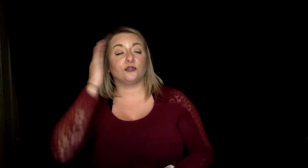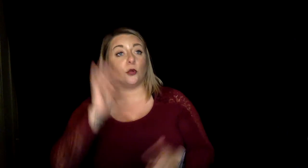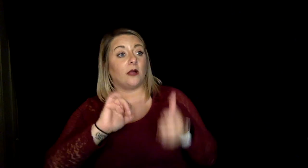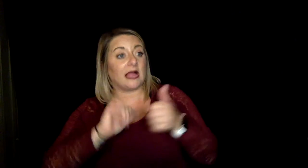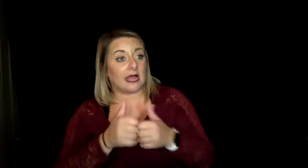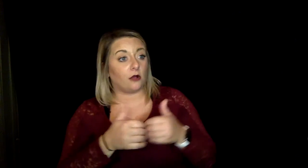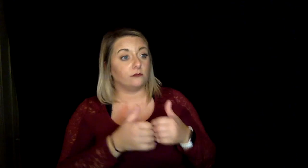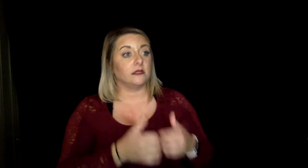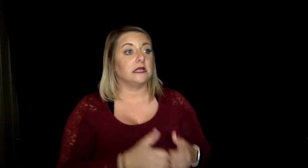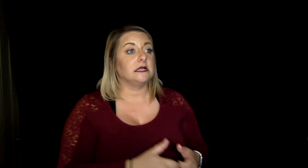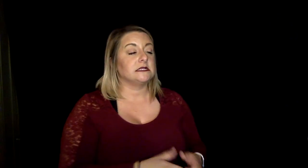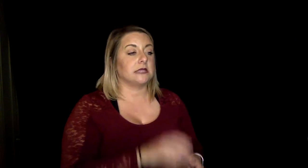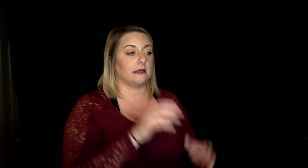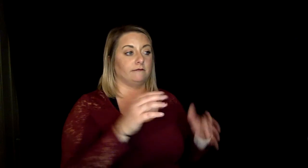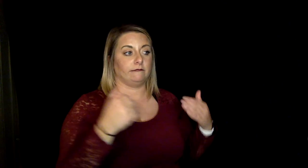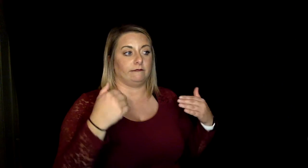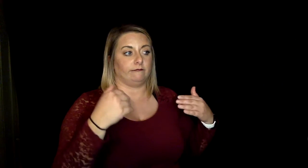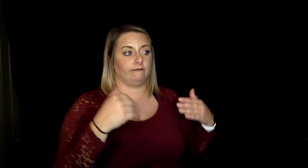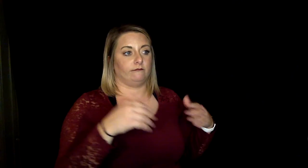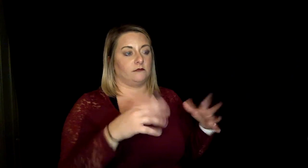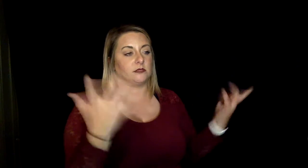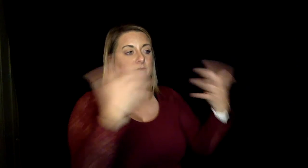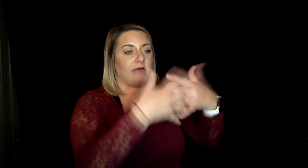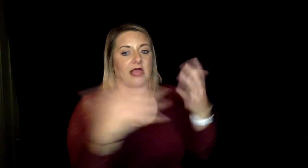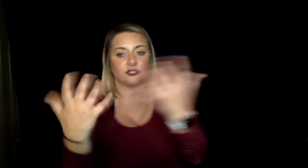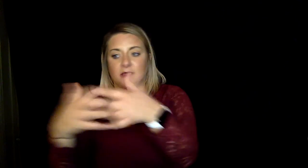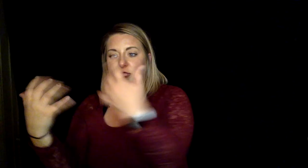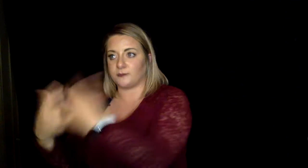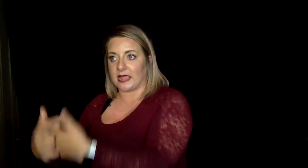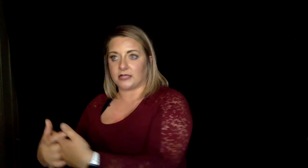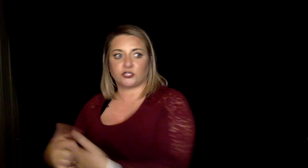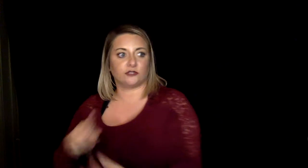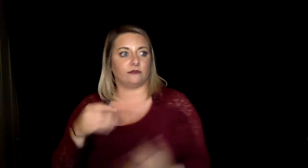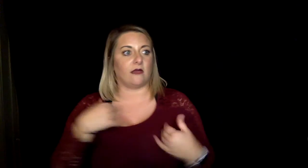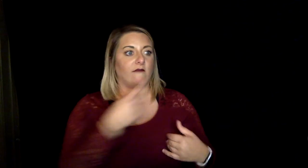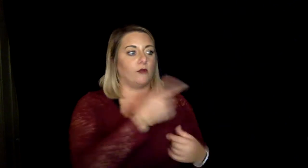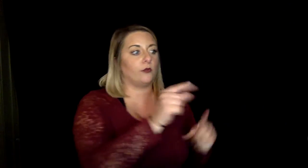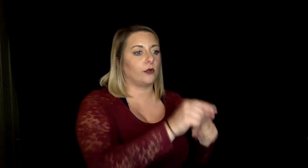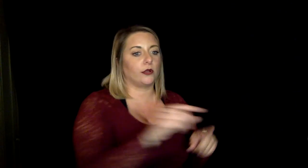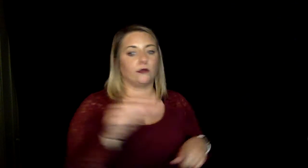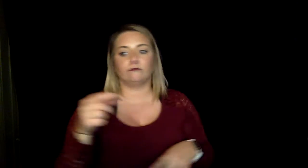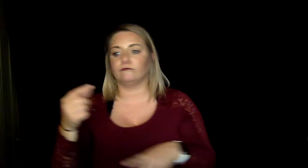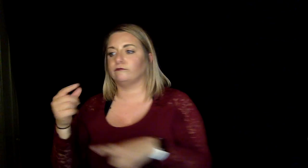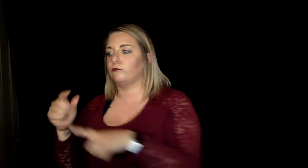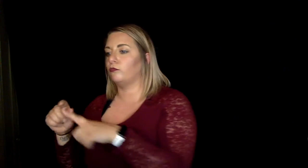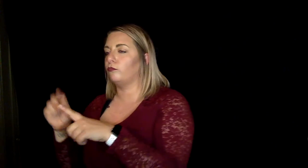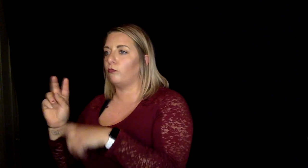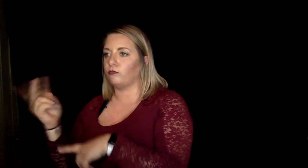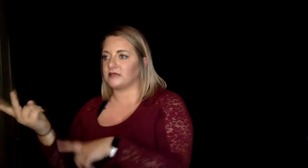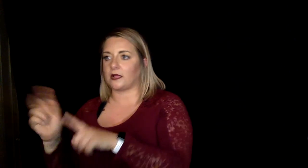know how to match. You have one word, second